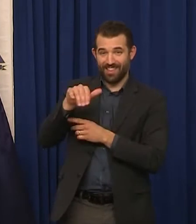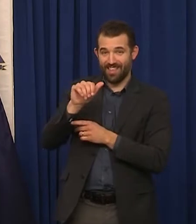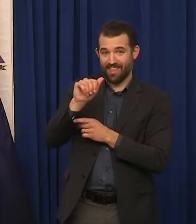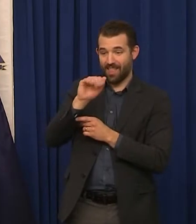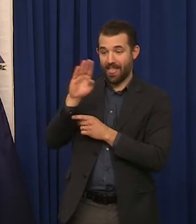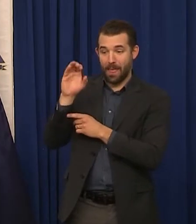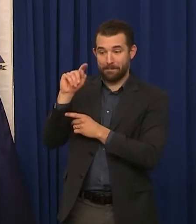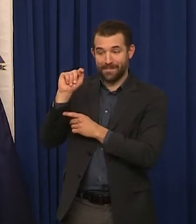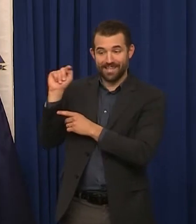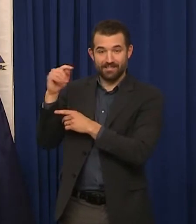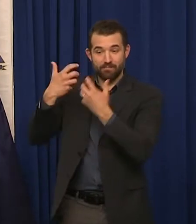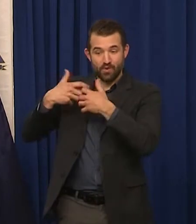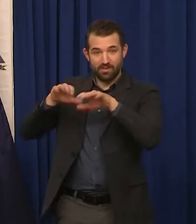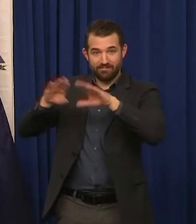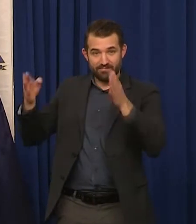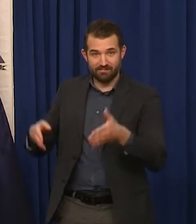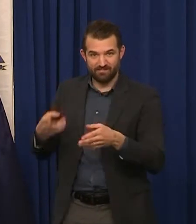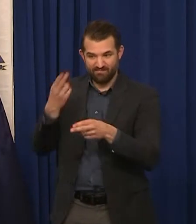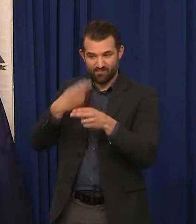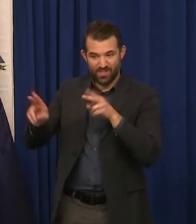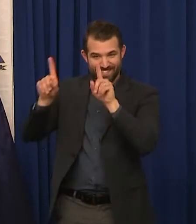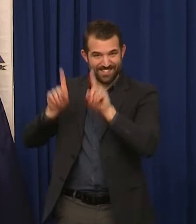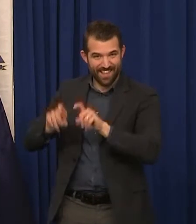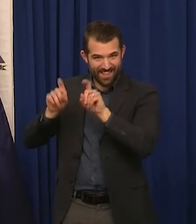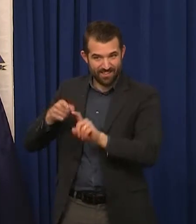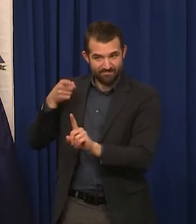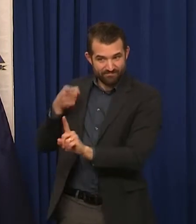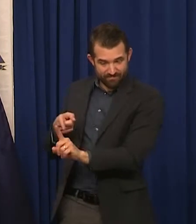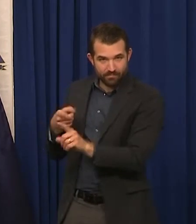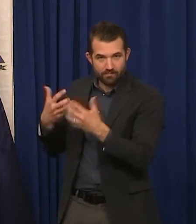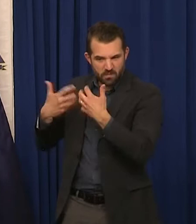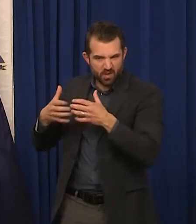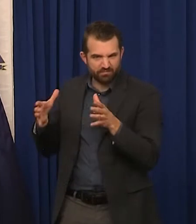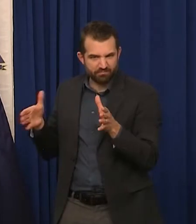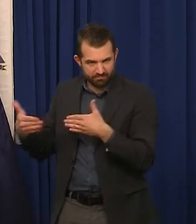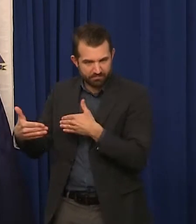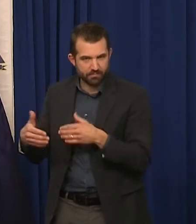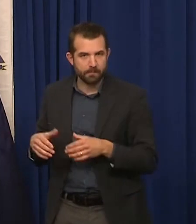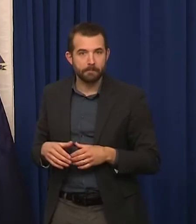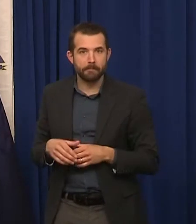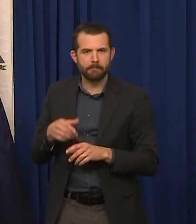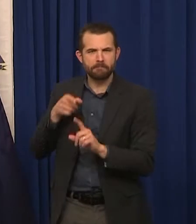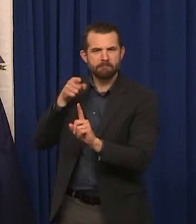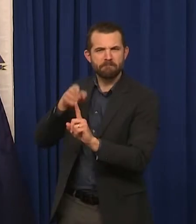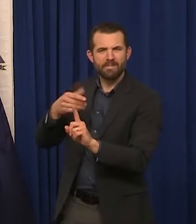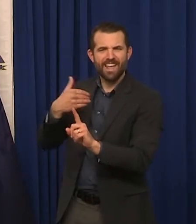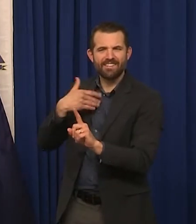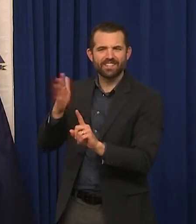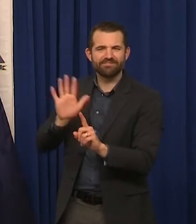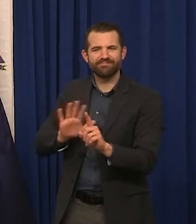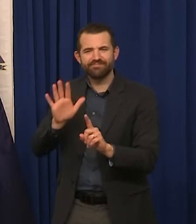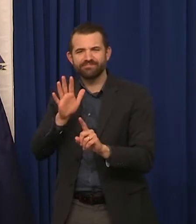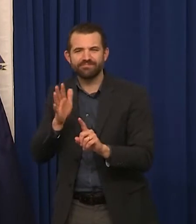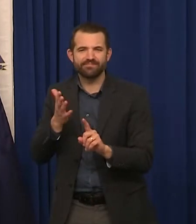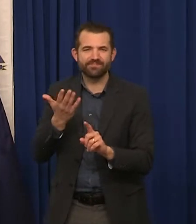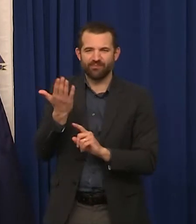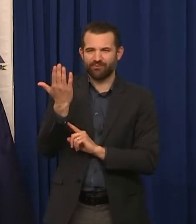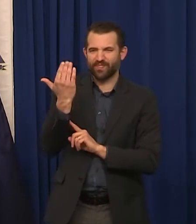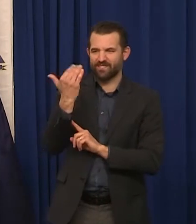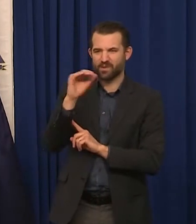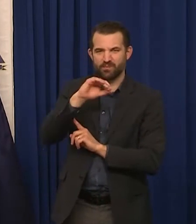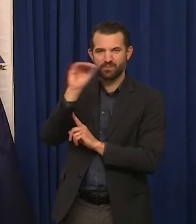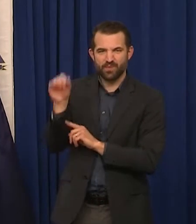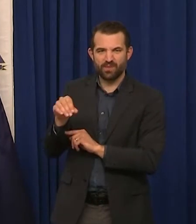Maine is hoping will be part of its testing strategy going forward, had something like a 15% rate of false